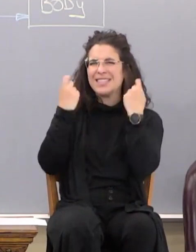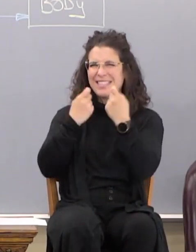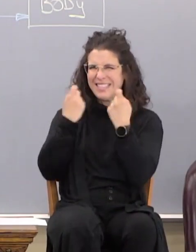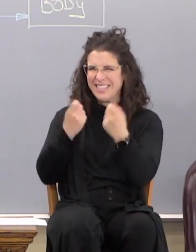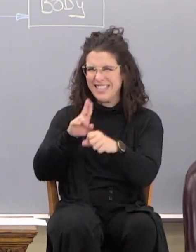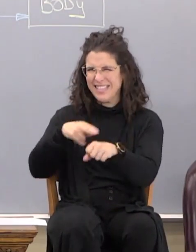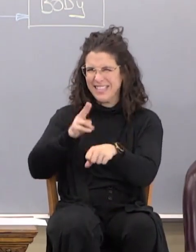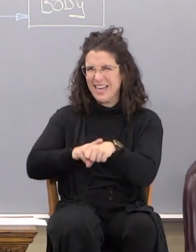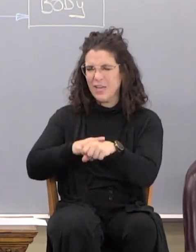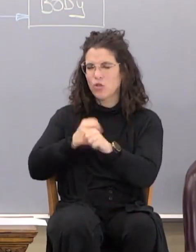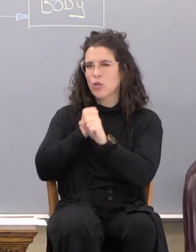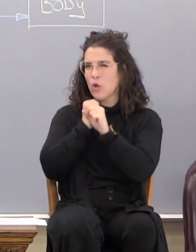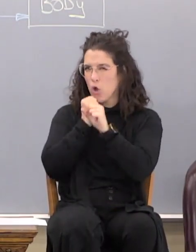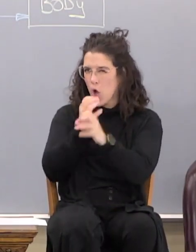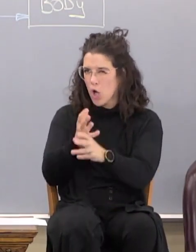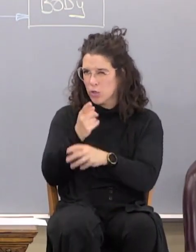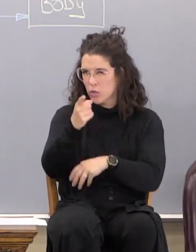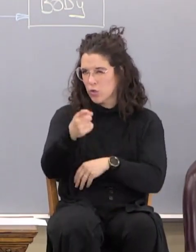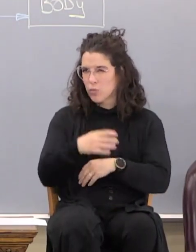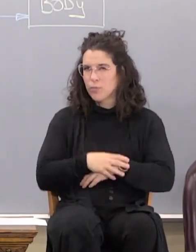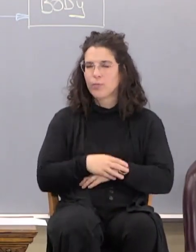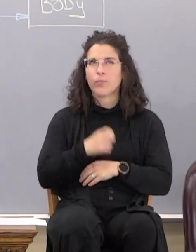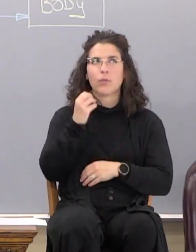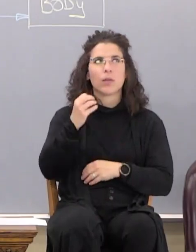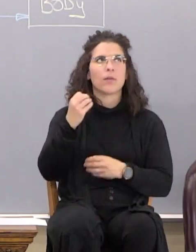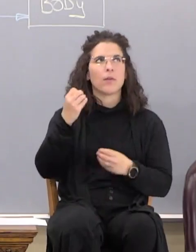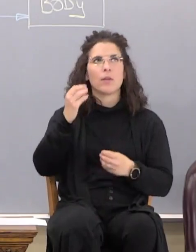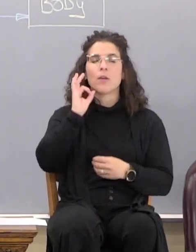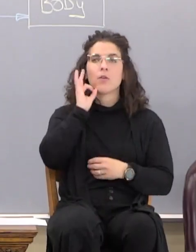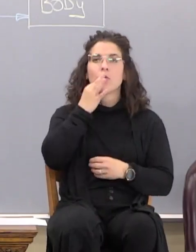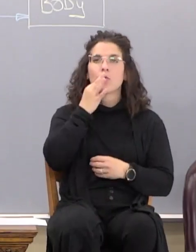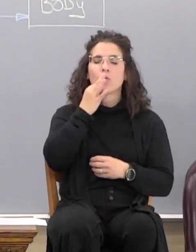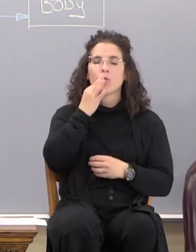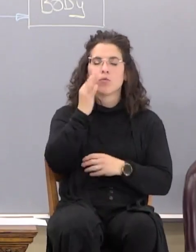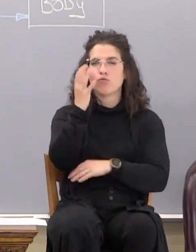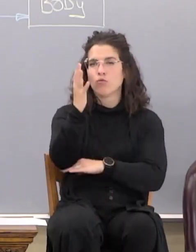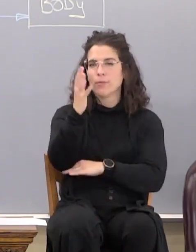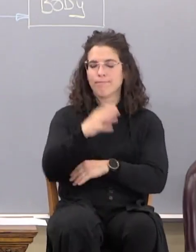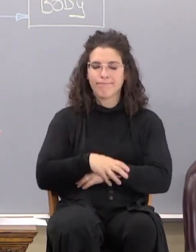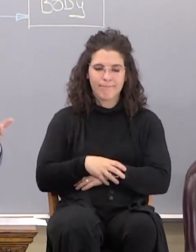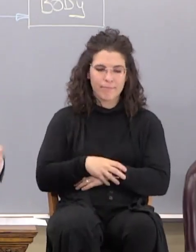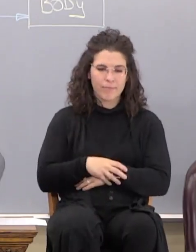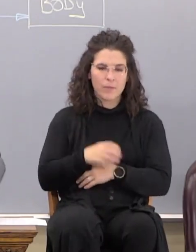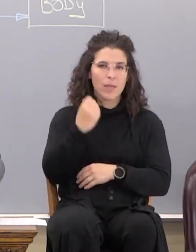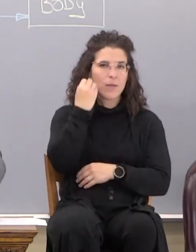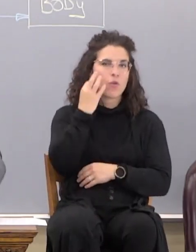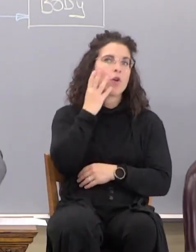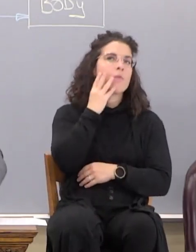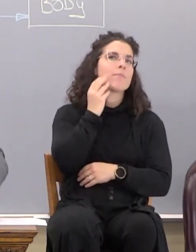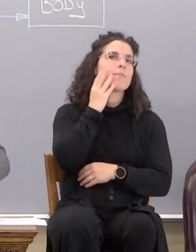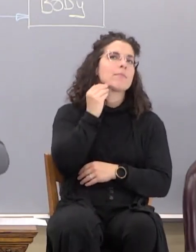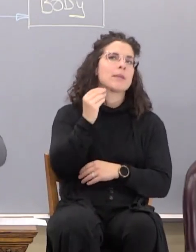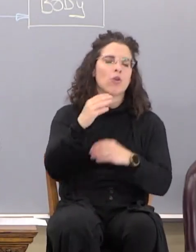that causes you. Think of a fruit bearing. If you're a peach tree,